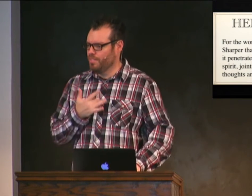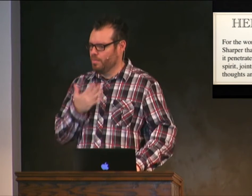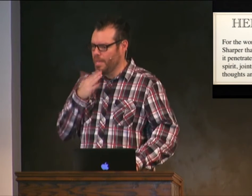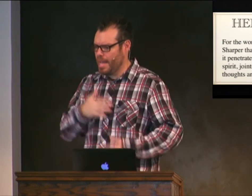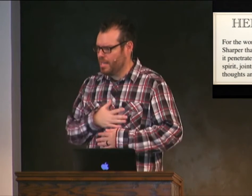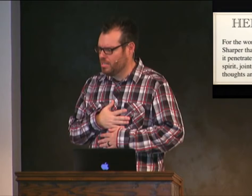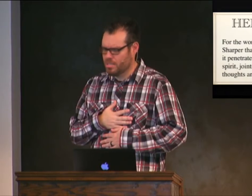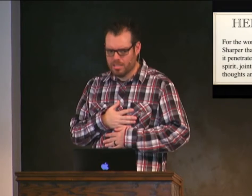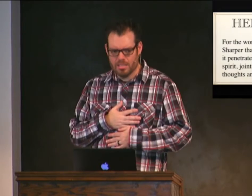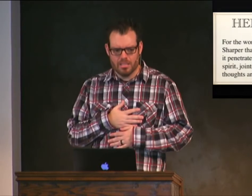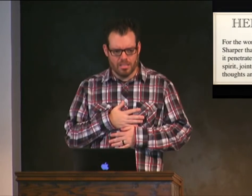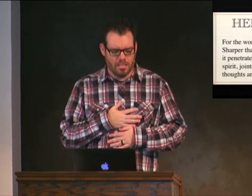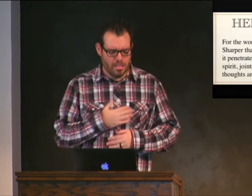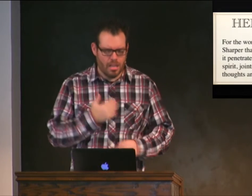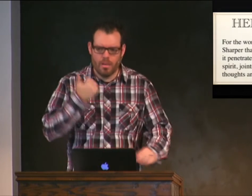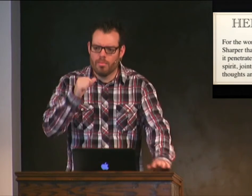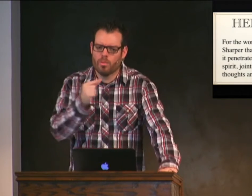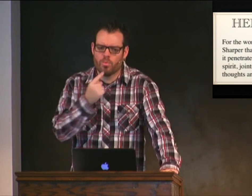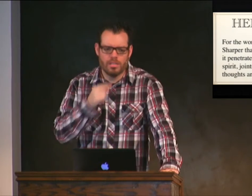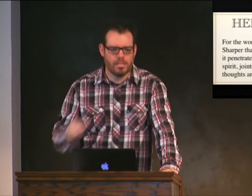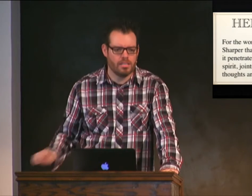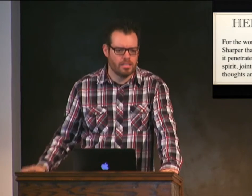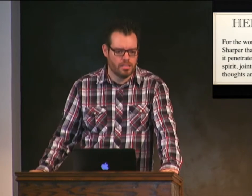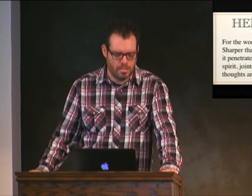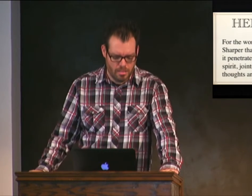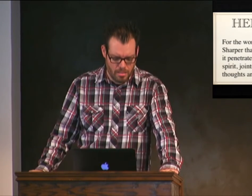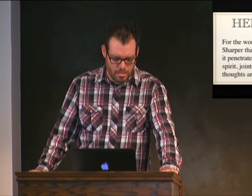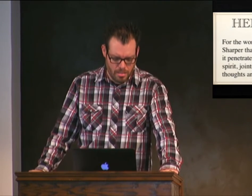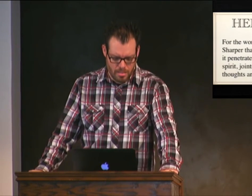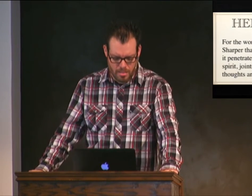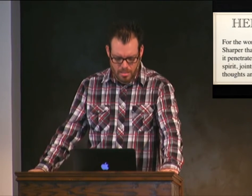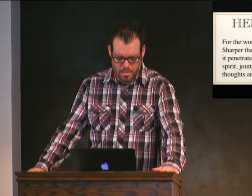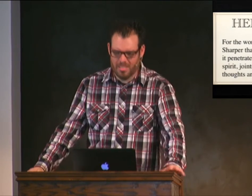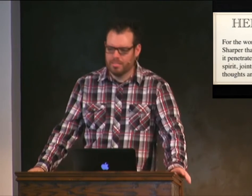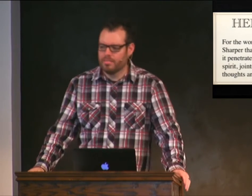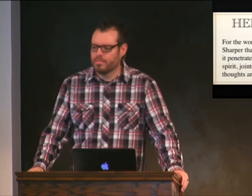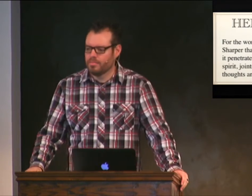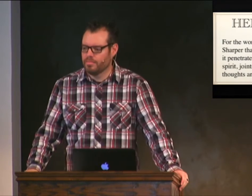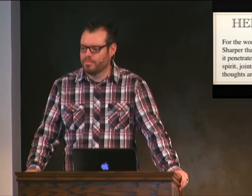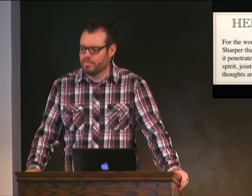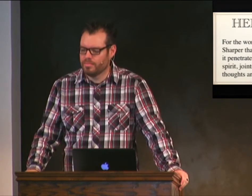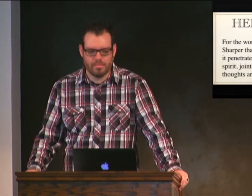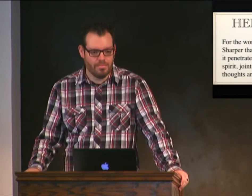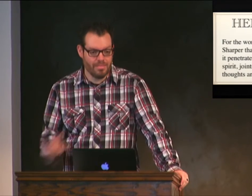Because when you feel bad, I remember the word says,